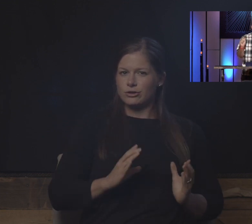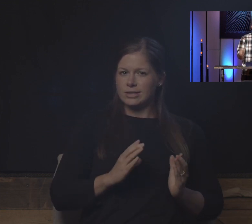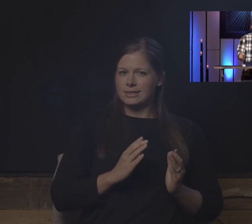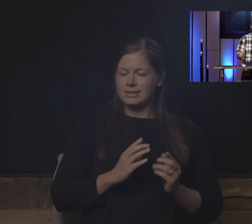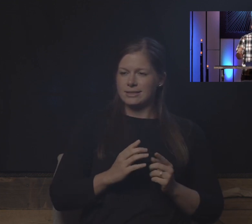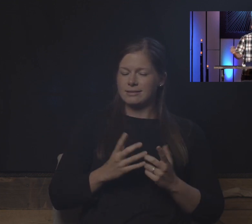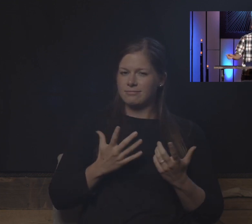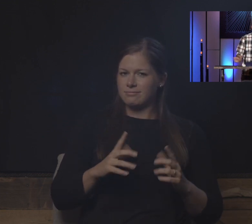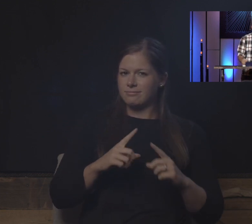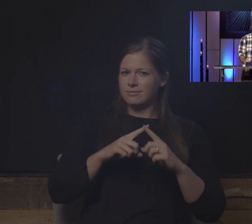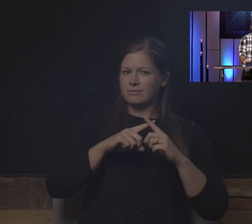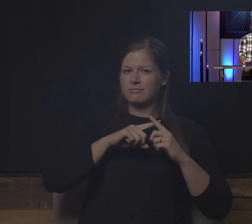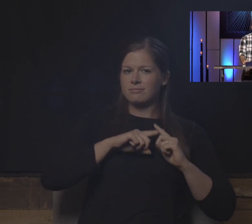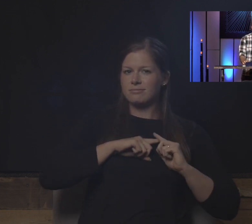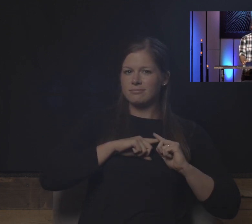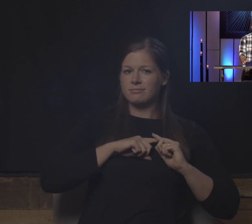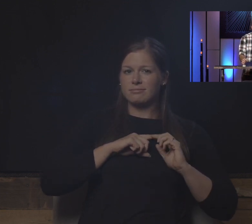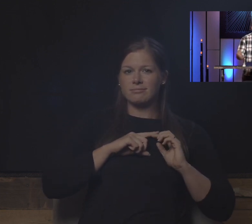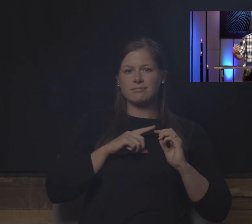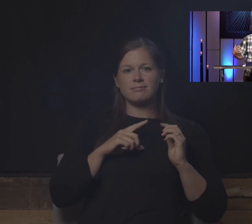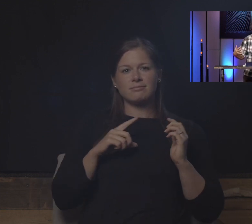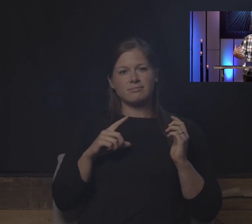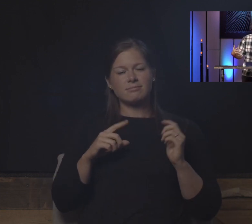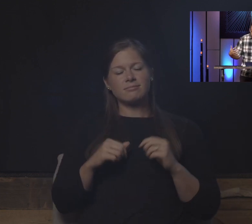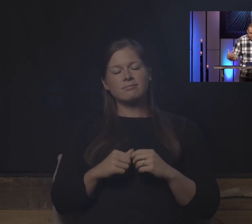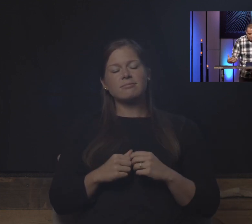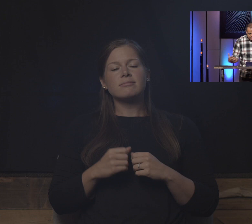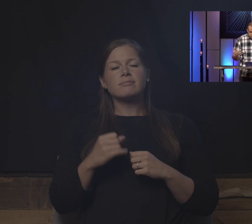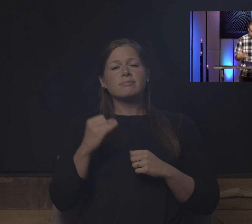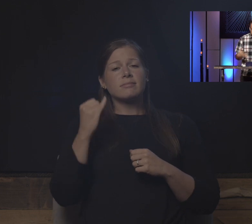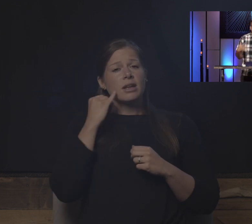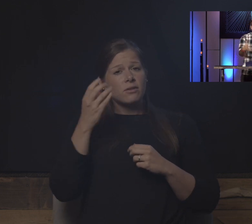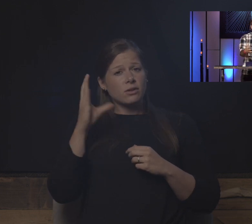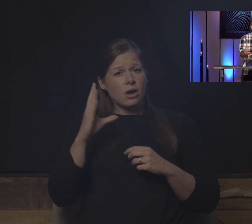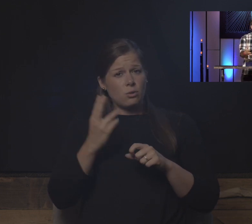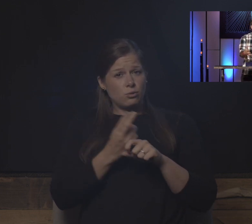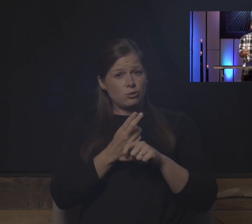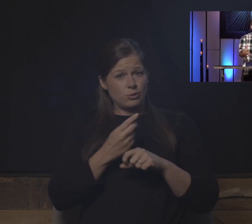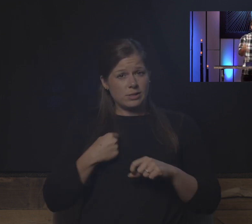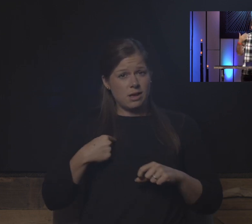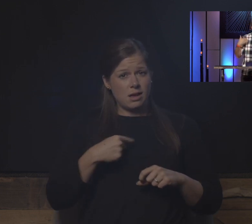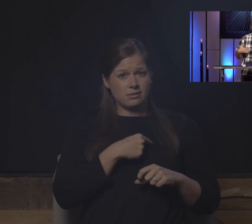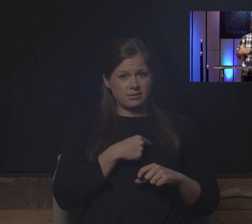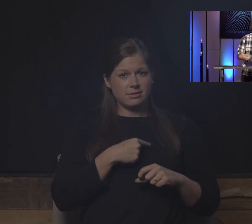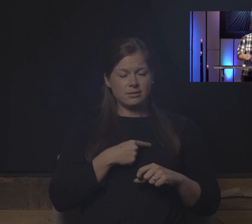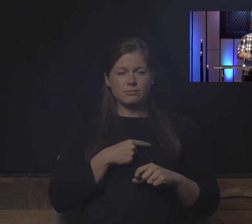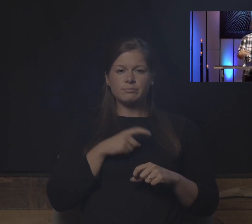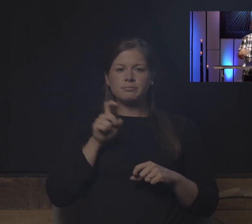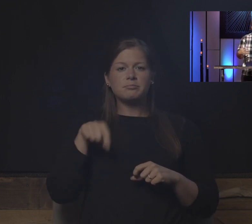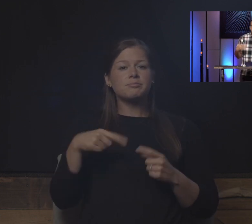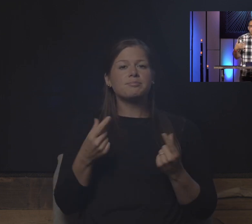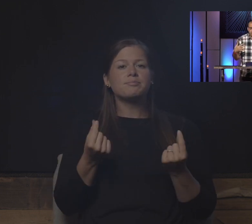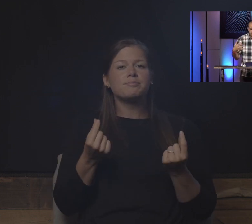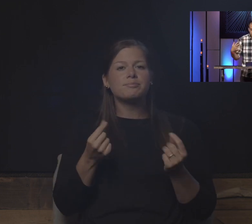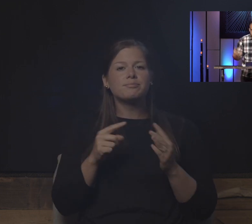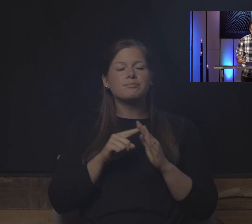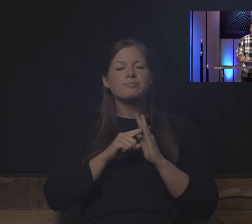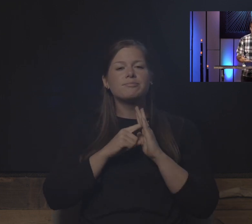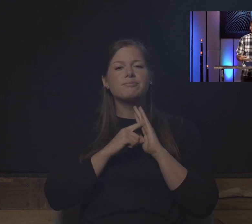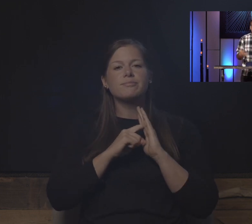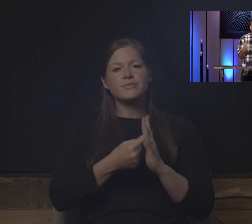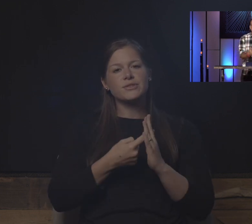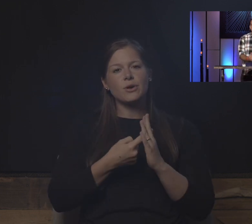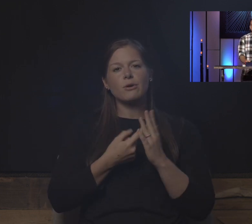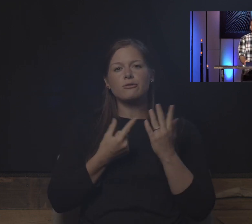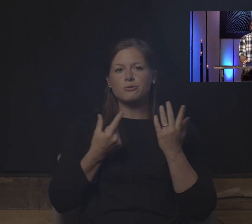godly, loving lives. However, if God's going to do that with us, we must start here. We must start with